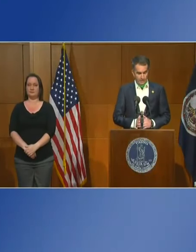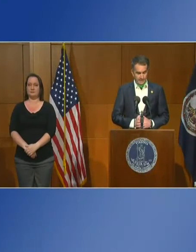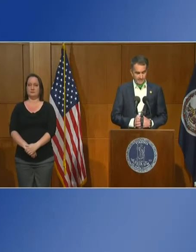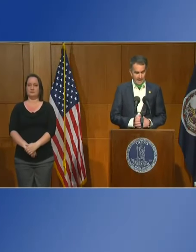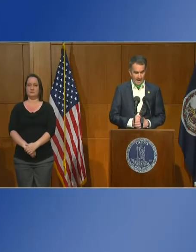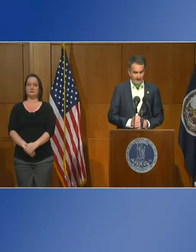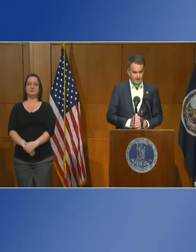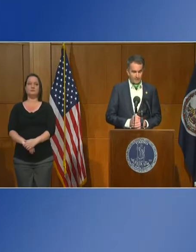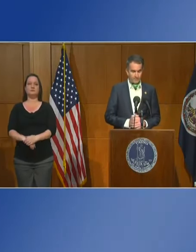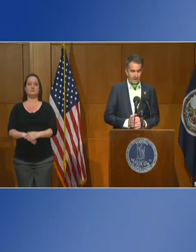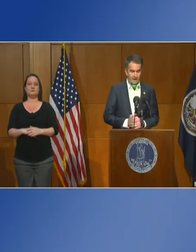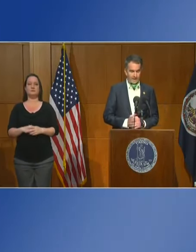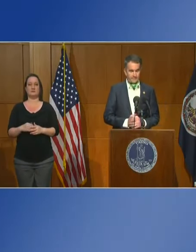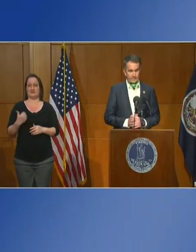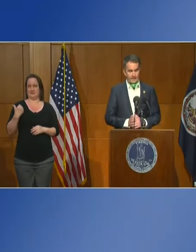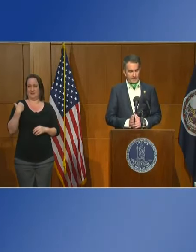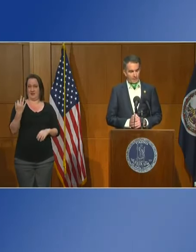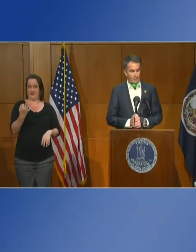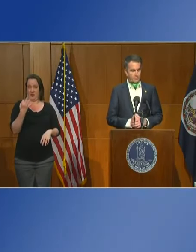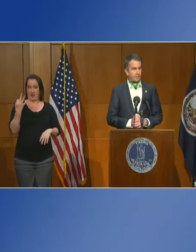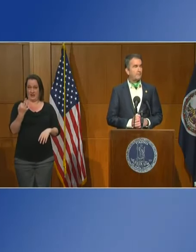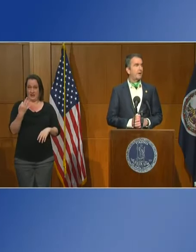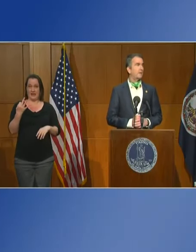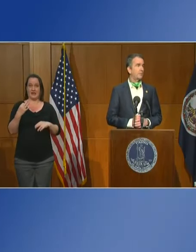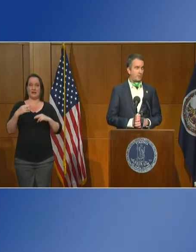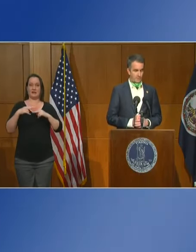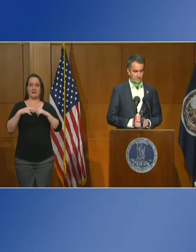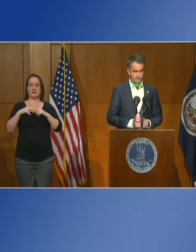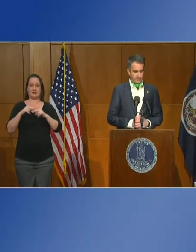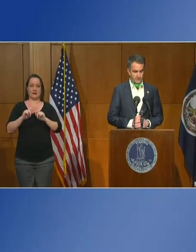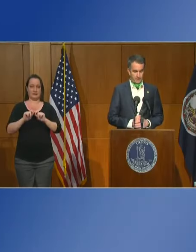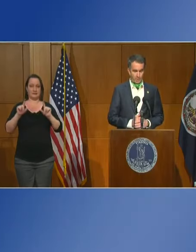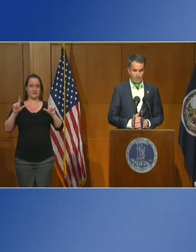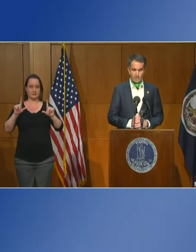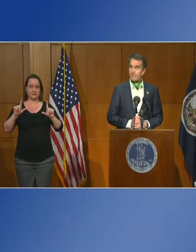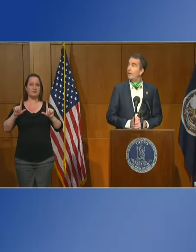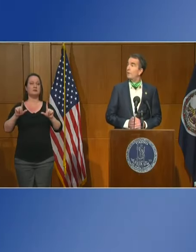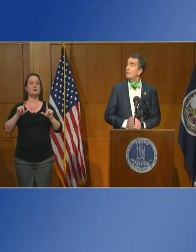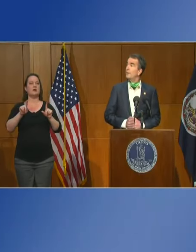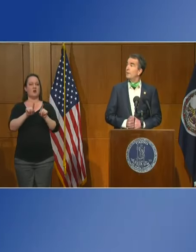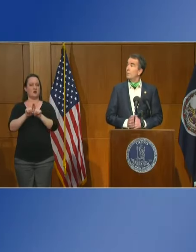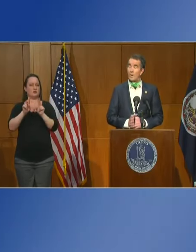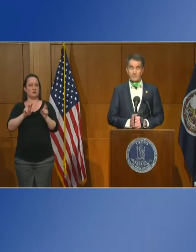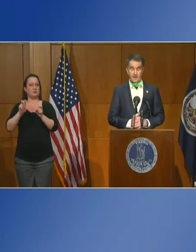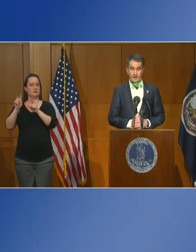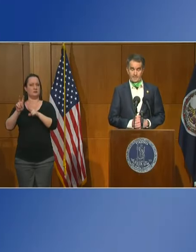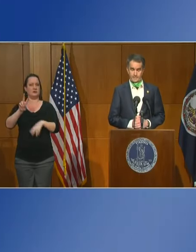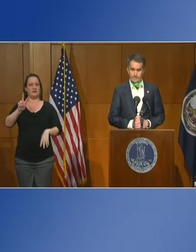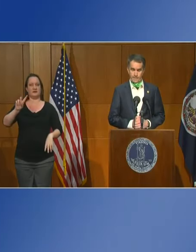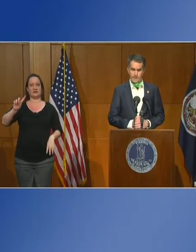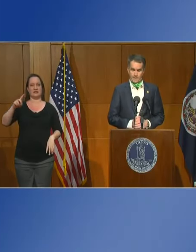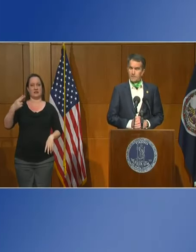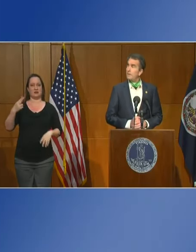You saw these slides on Friday, and they are also available on the Virginia Department of Health